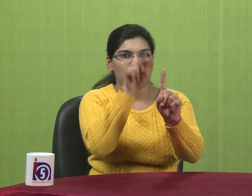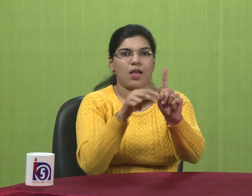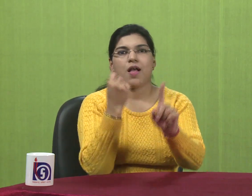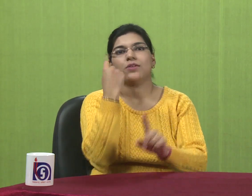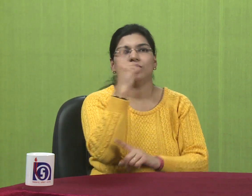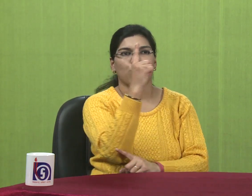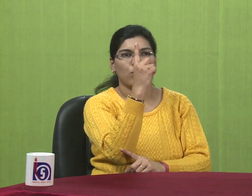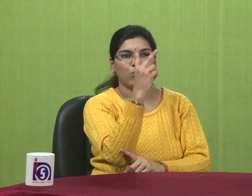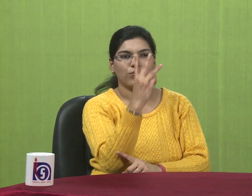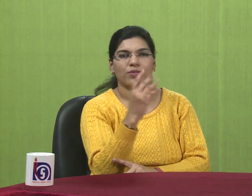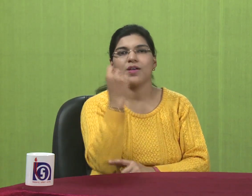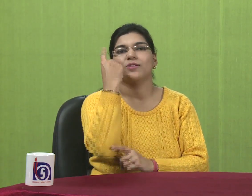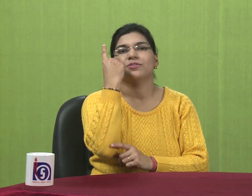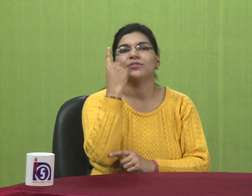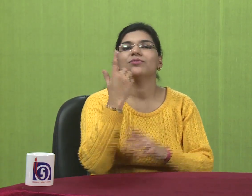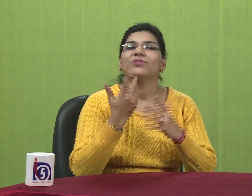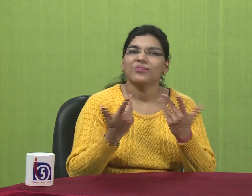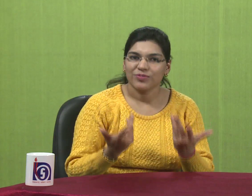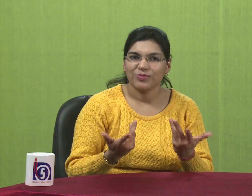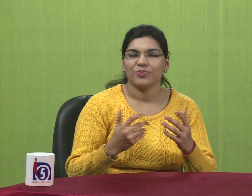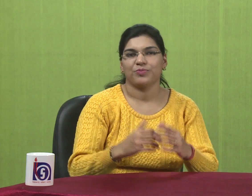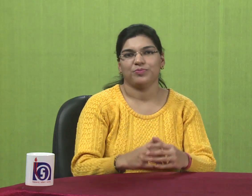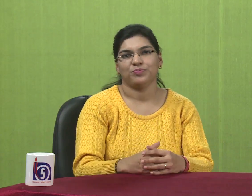The point is to make it clear to the viewer.